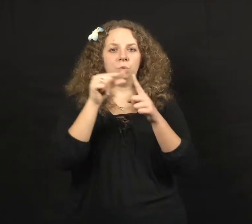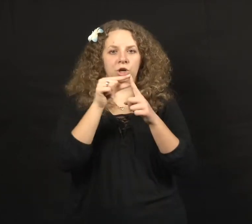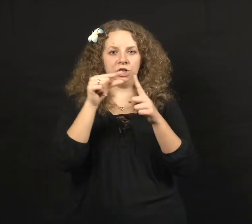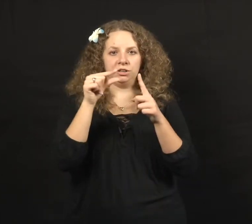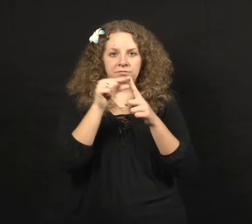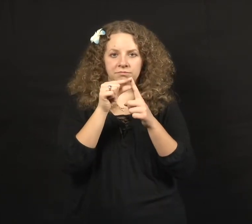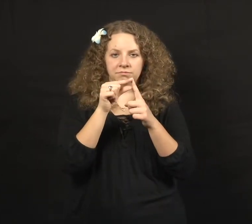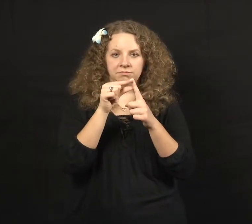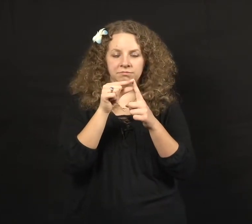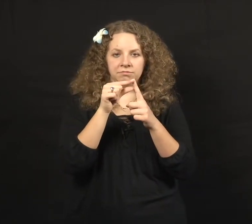Word?